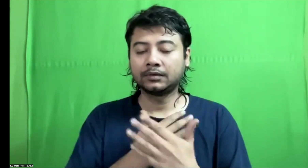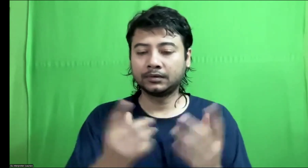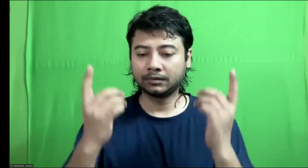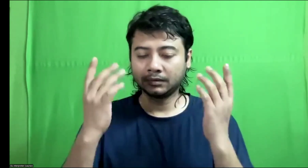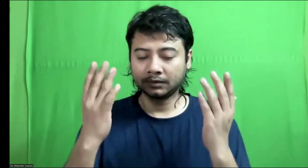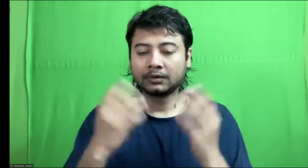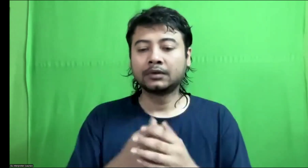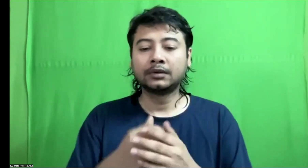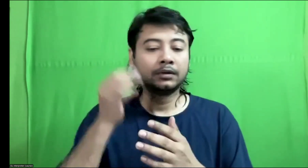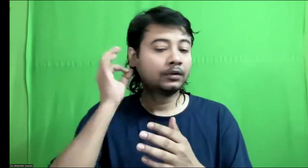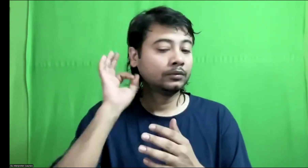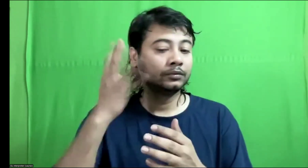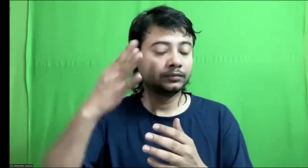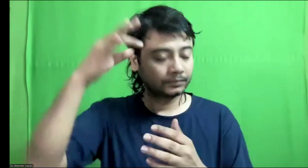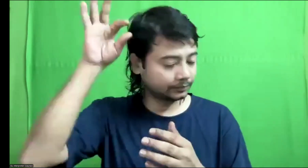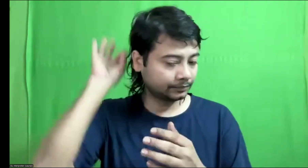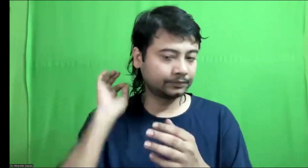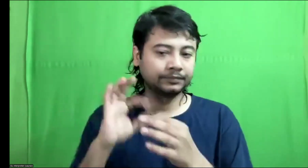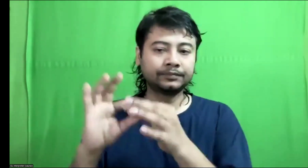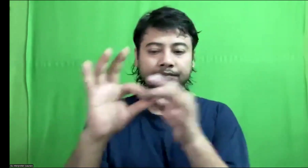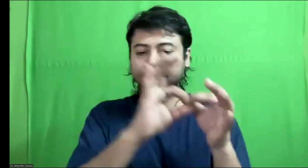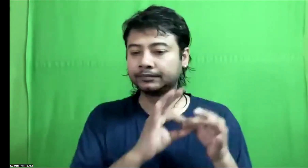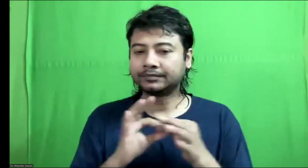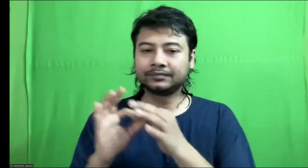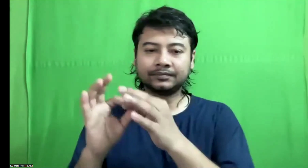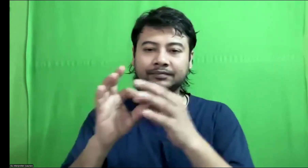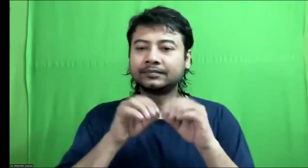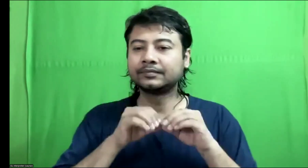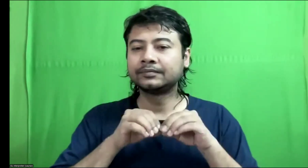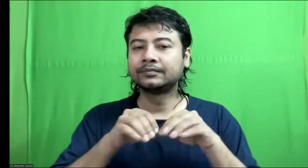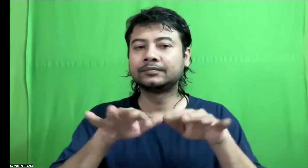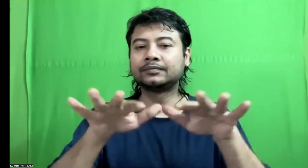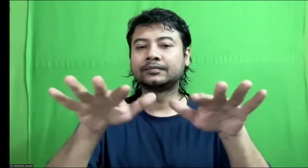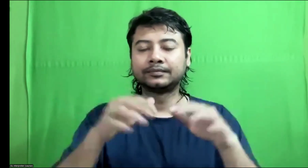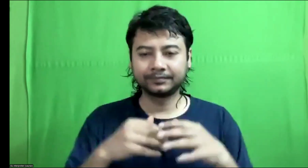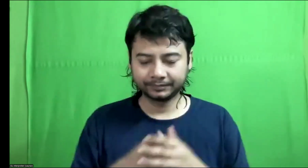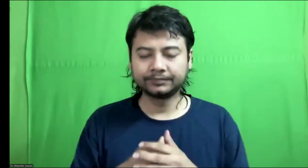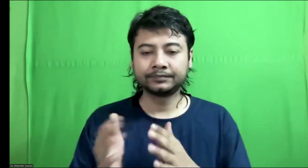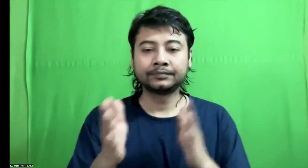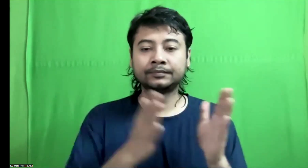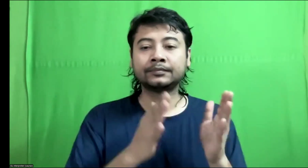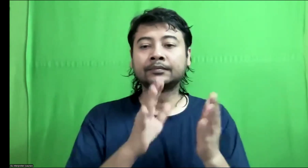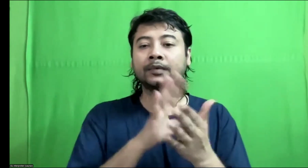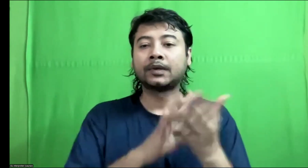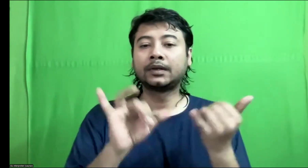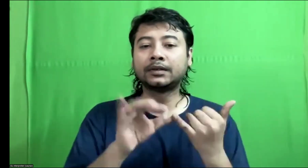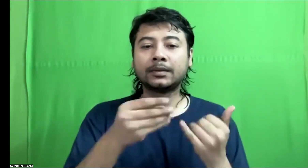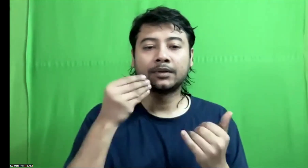Gadadhara Shiva Sadi Gauru Bhaktavinda Hare Krishna Mantra.